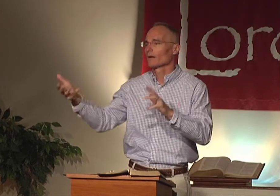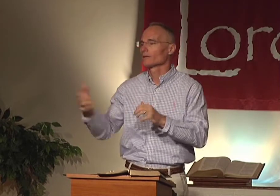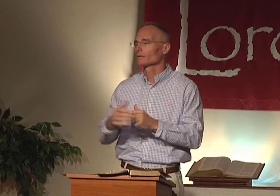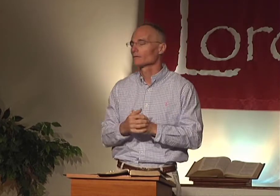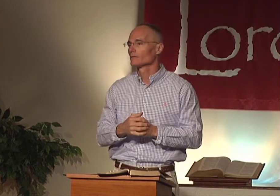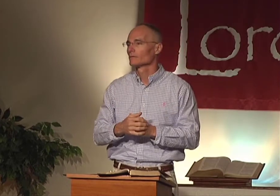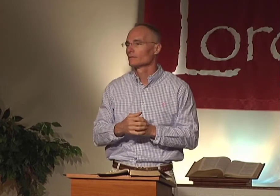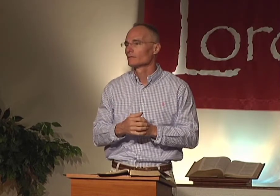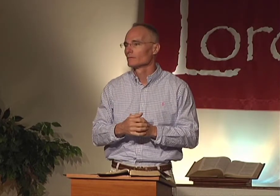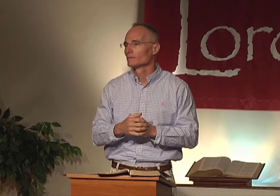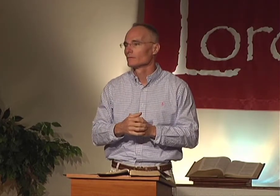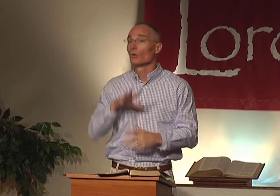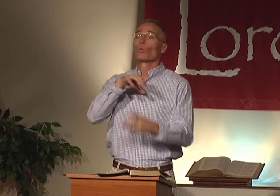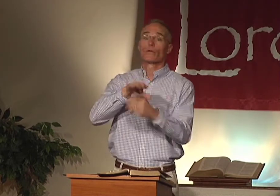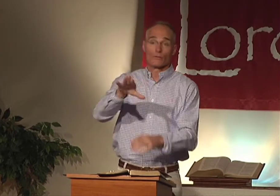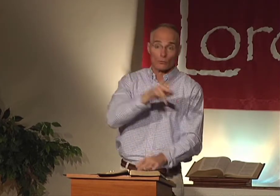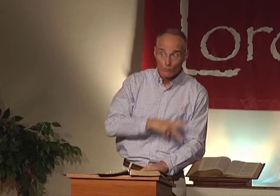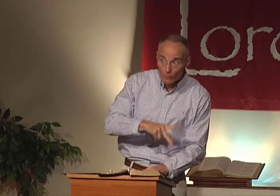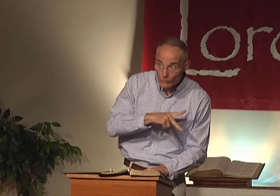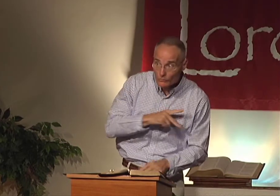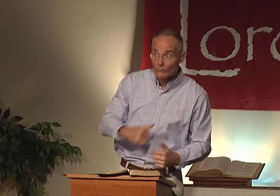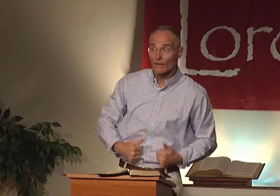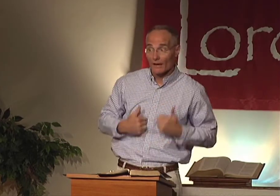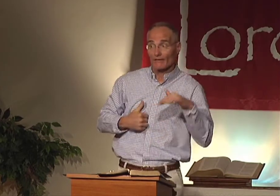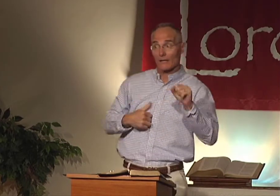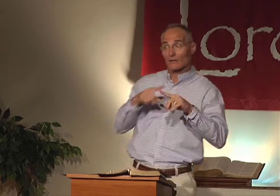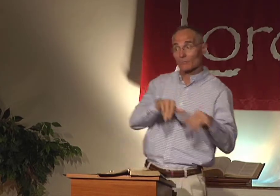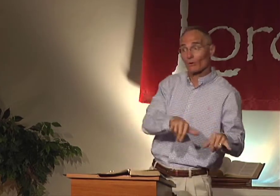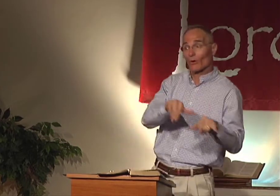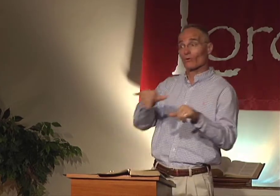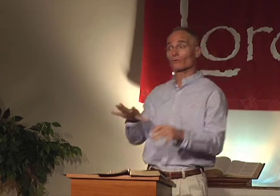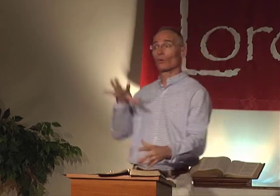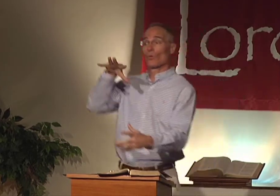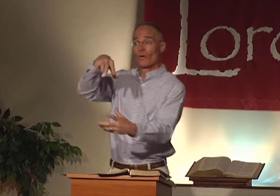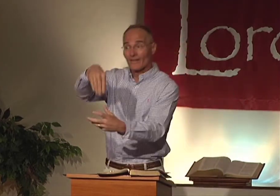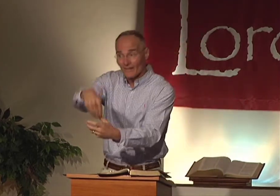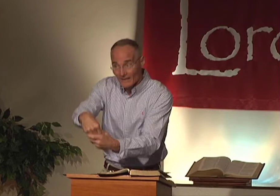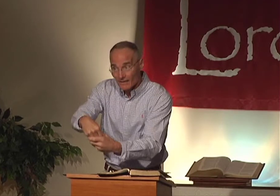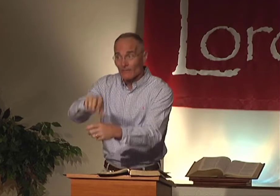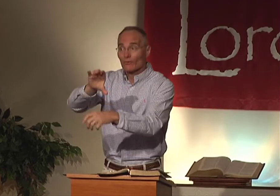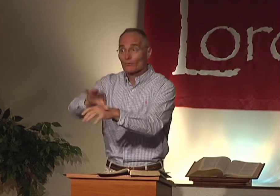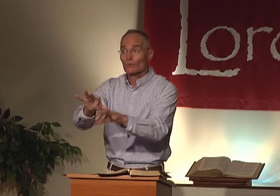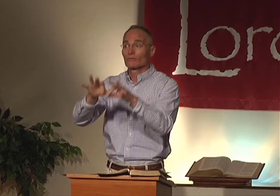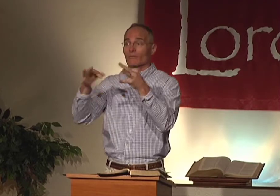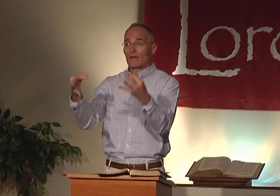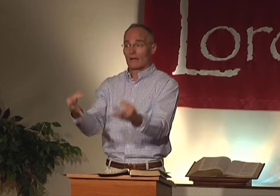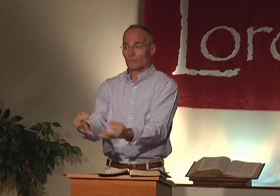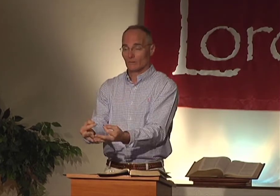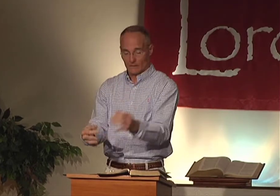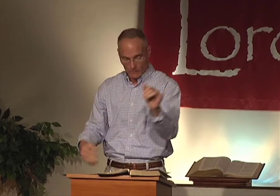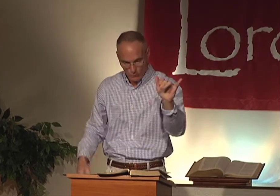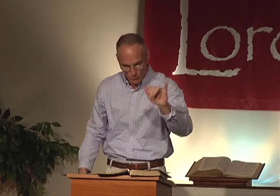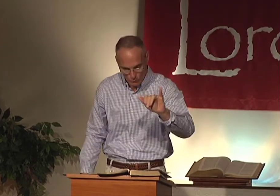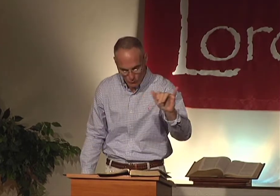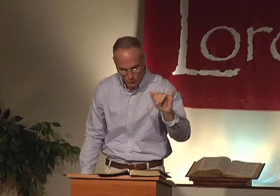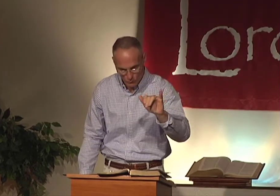And that causes chaos within your personal lives, yes, but also within the church family as